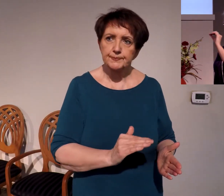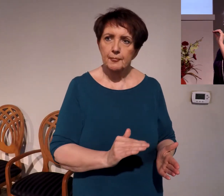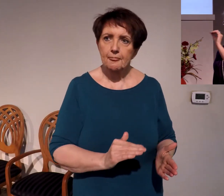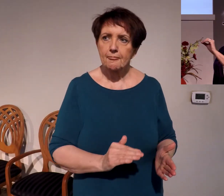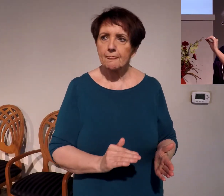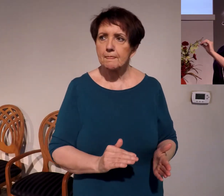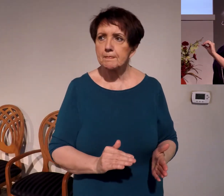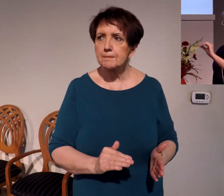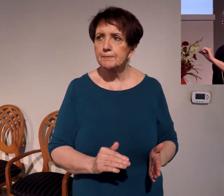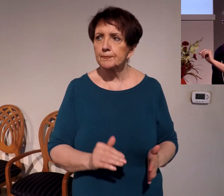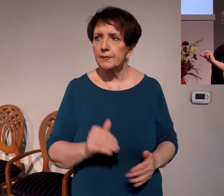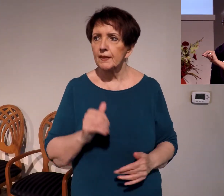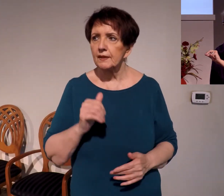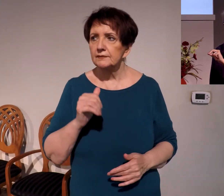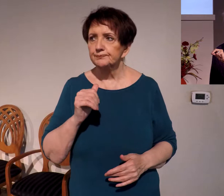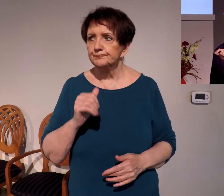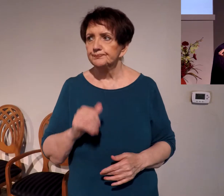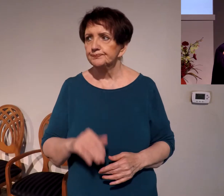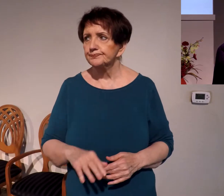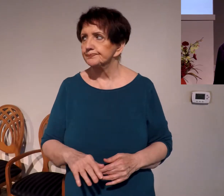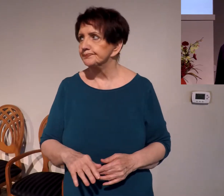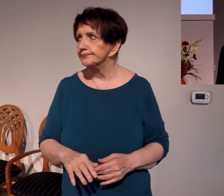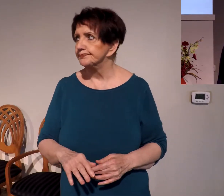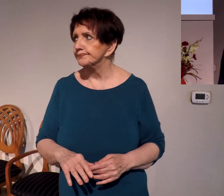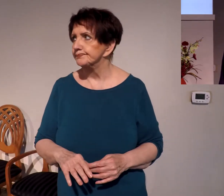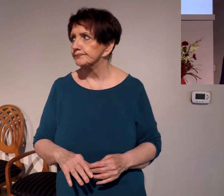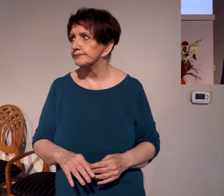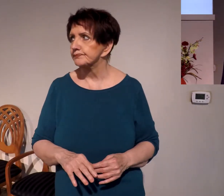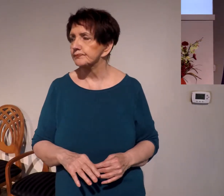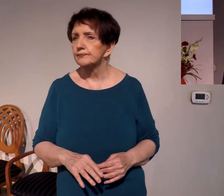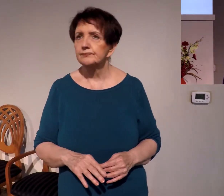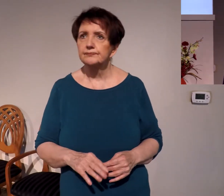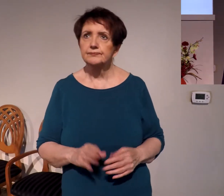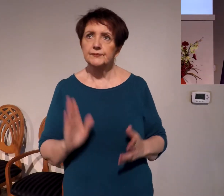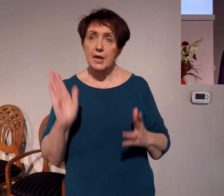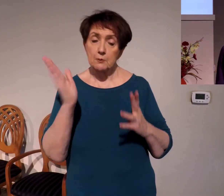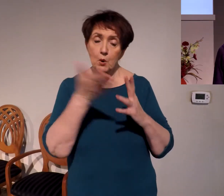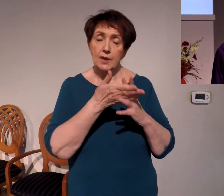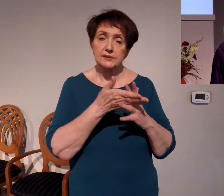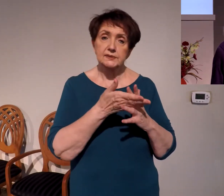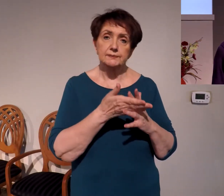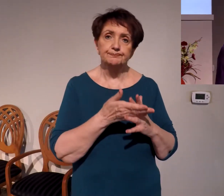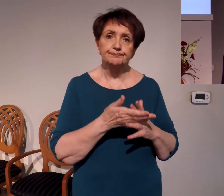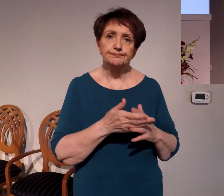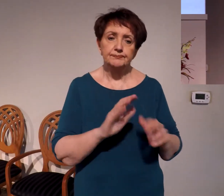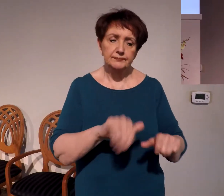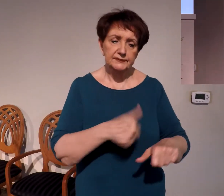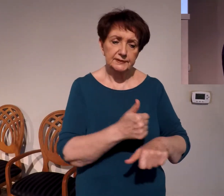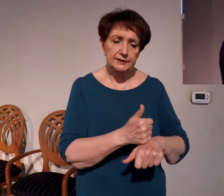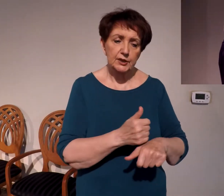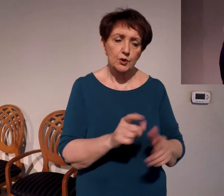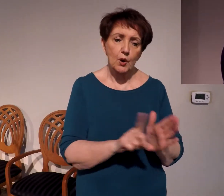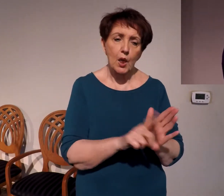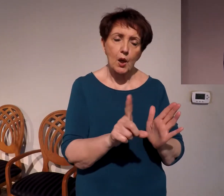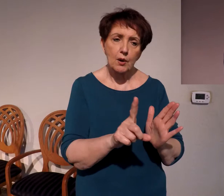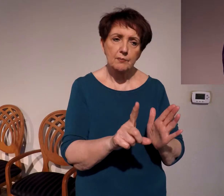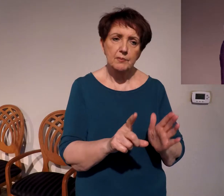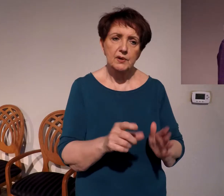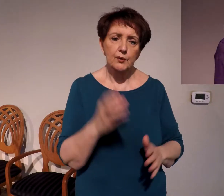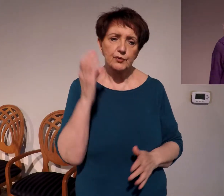Till it's not much of anything. Take breaks. Set your alarm on your